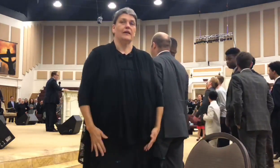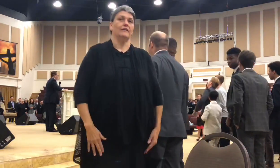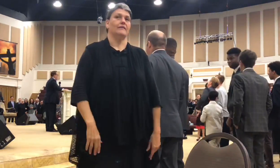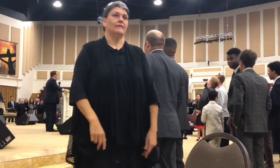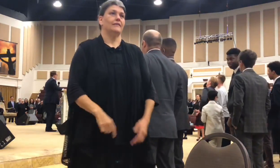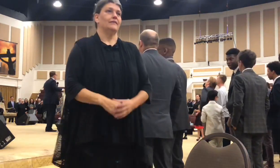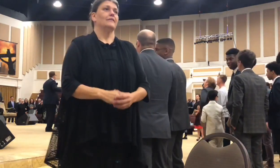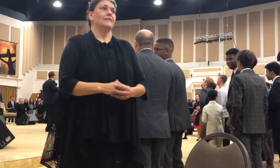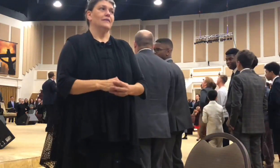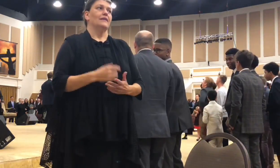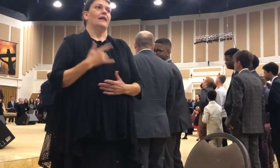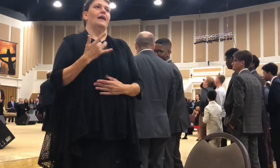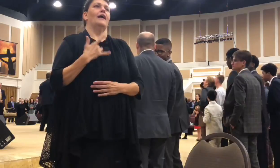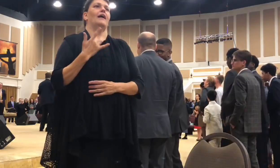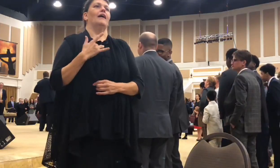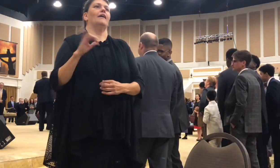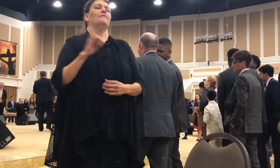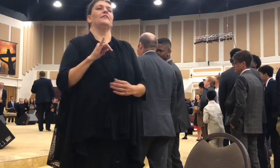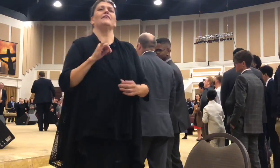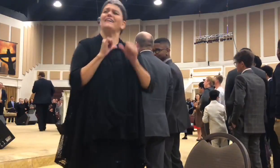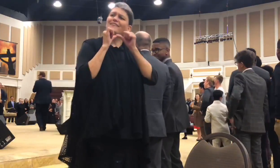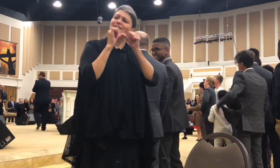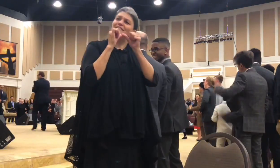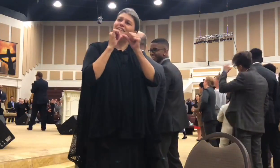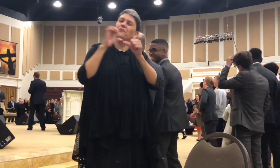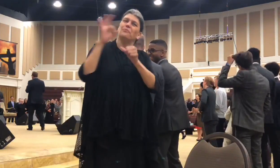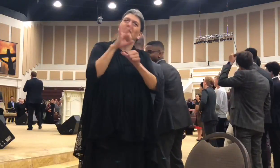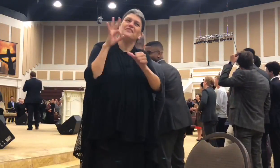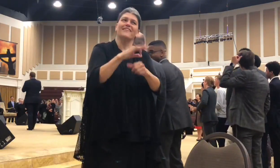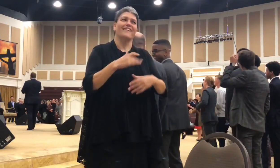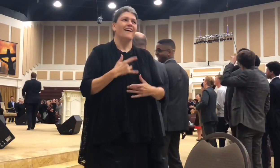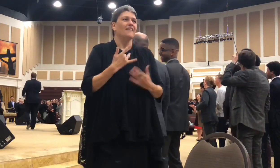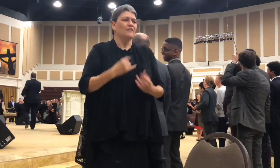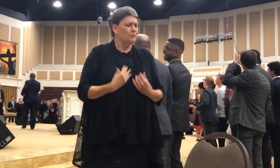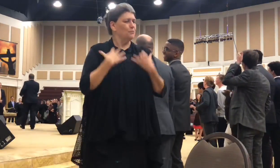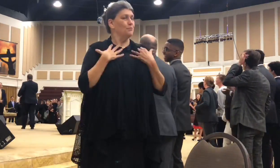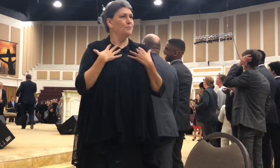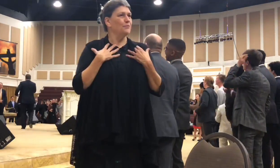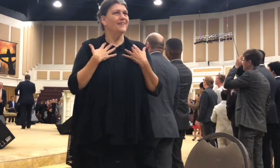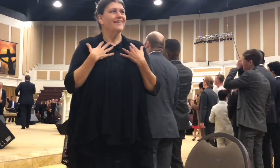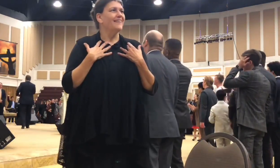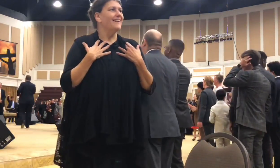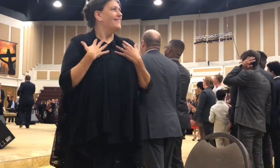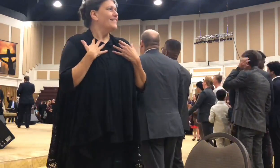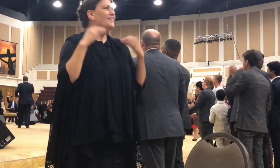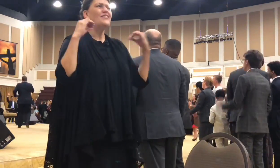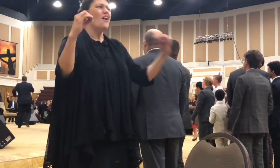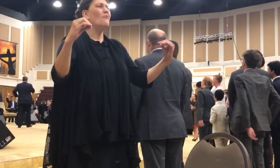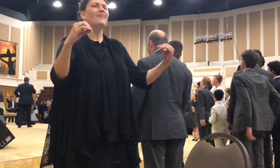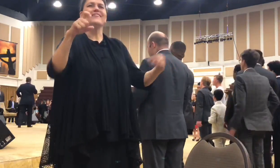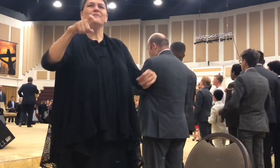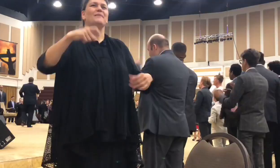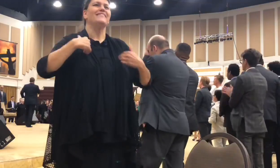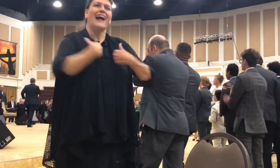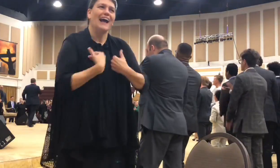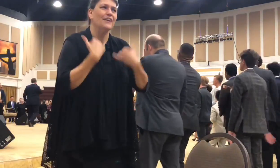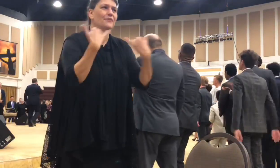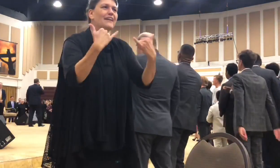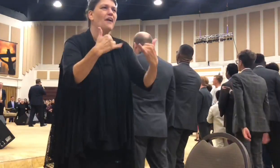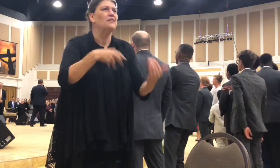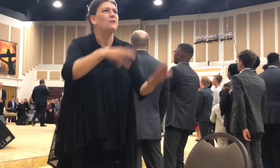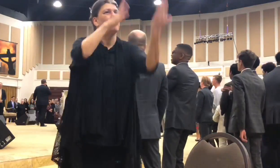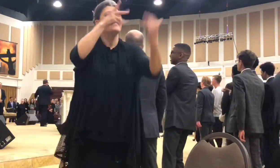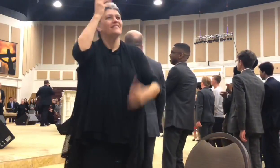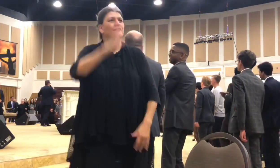And I feel like going on. I don't feel nobody's tired right now. Because when I get in the presence